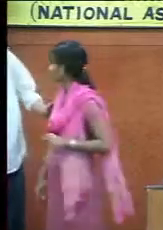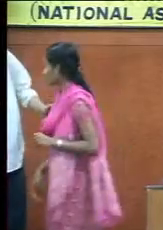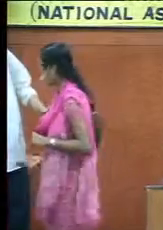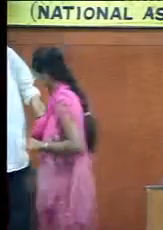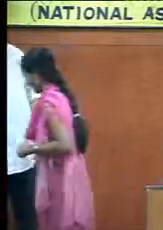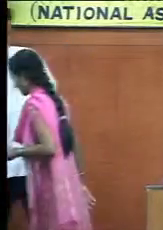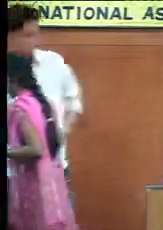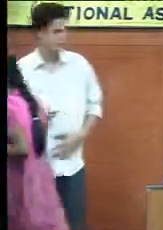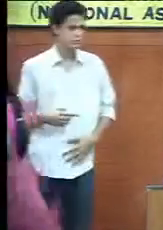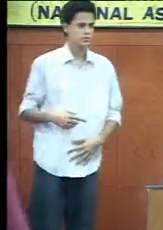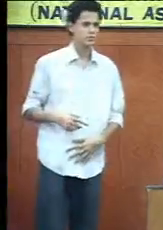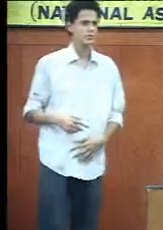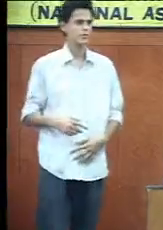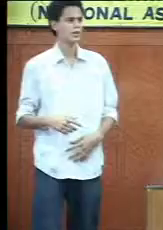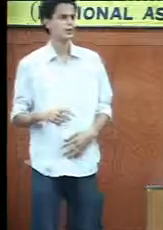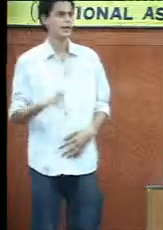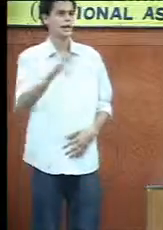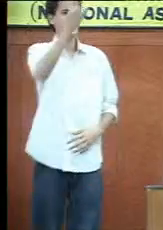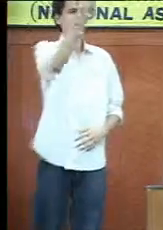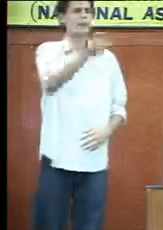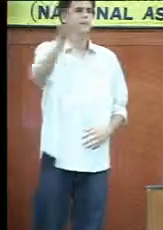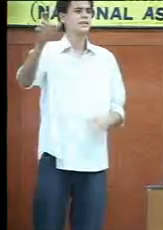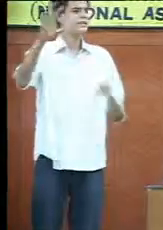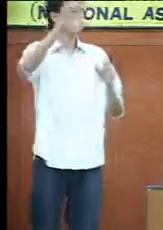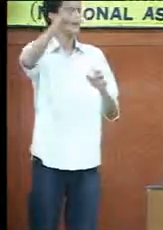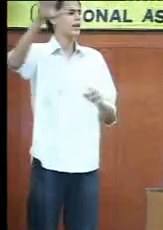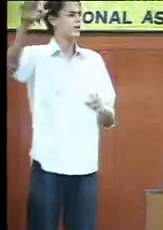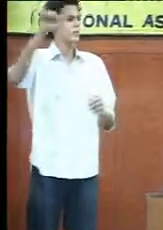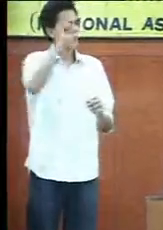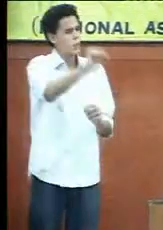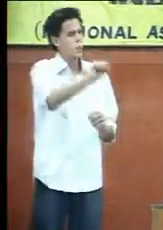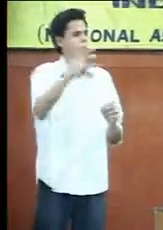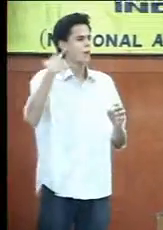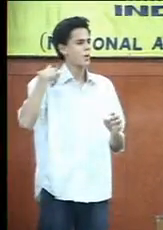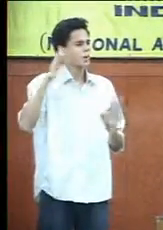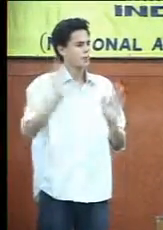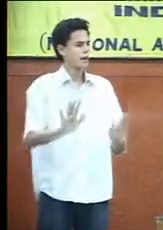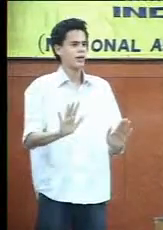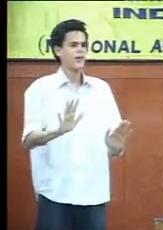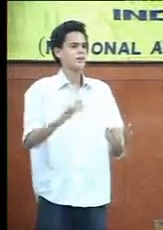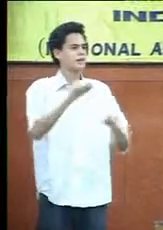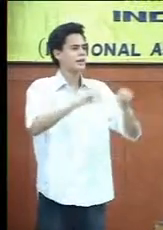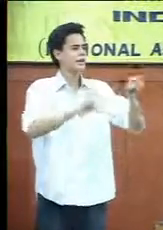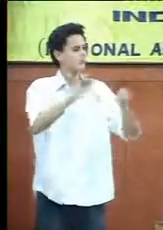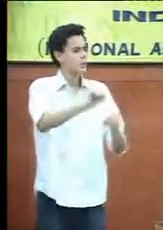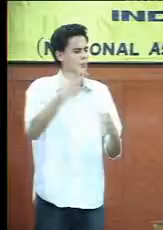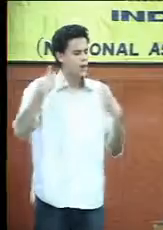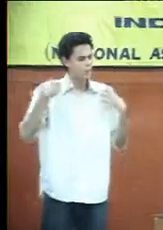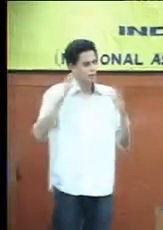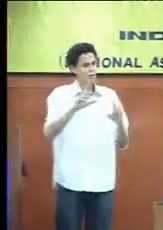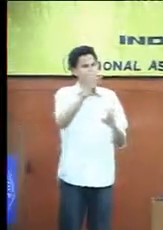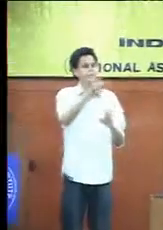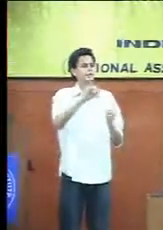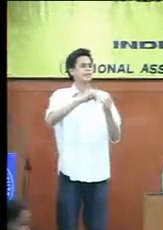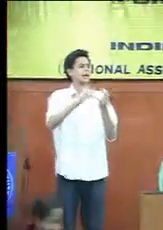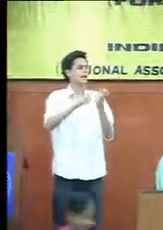each state has its own individual kind of problems with regard to these certificates. So the